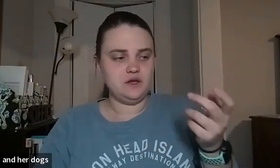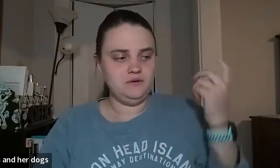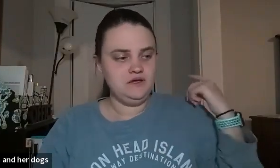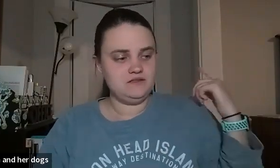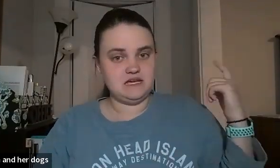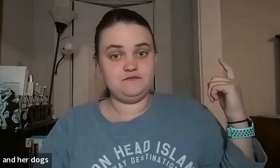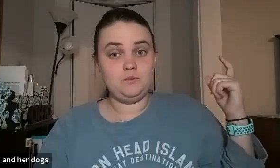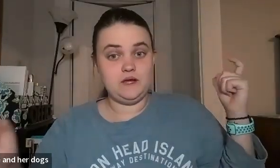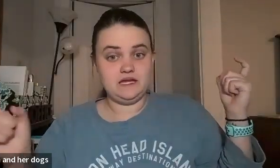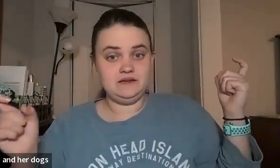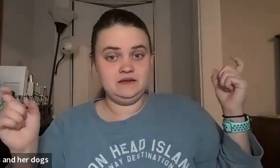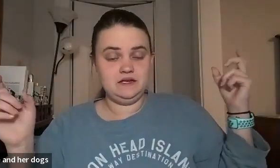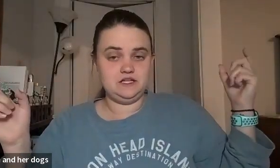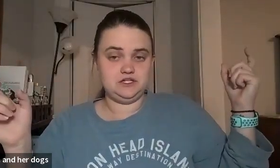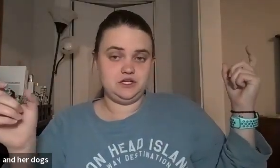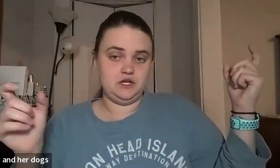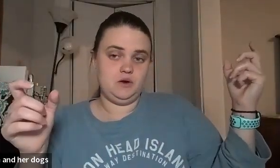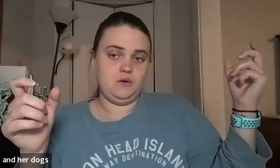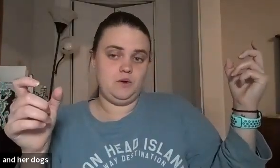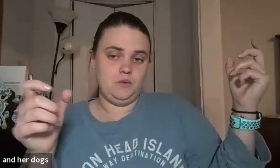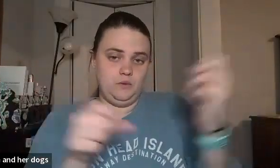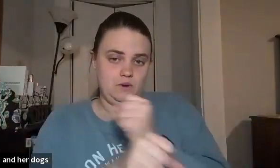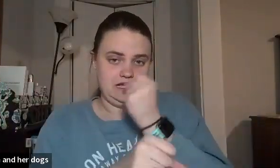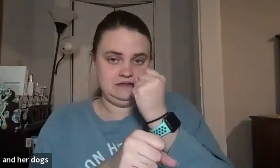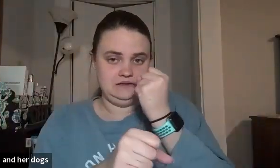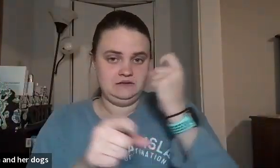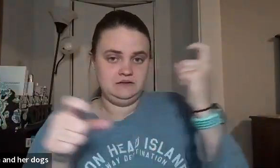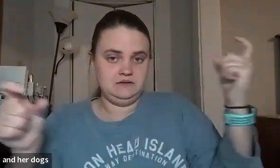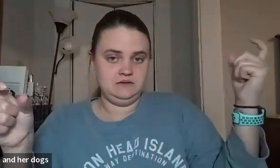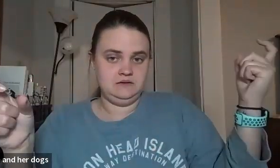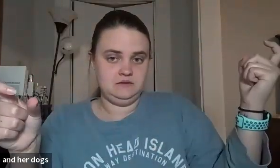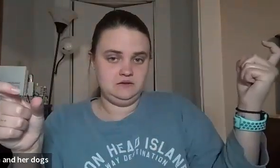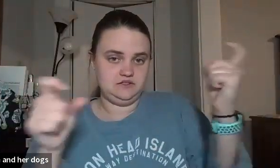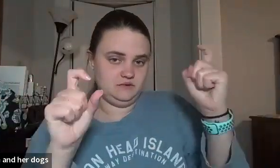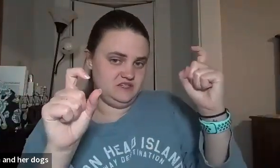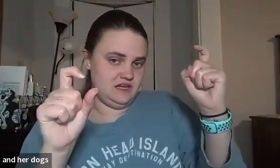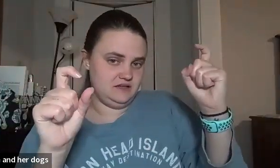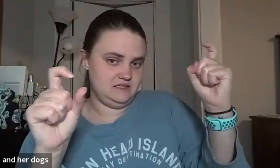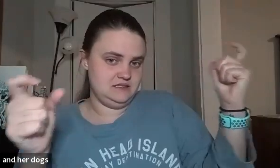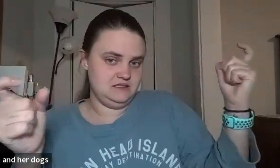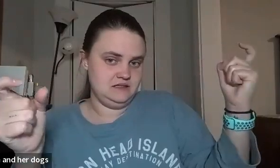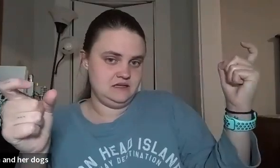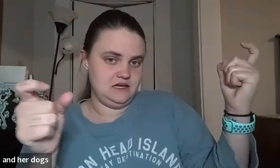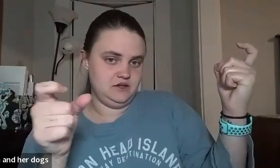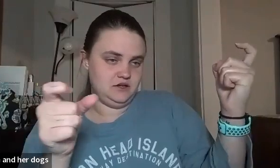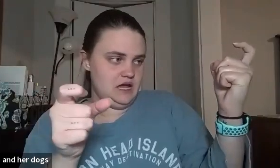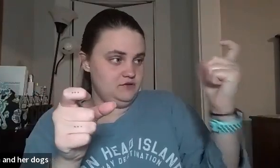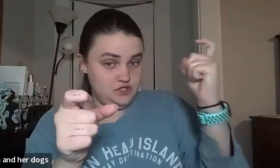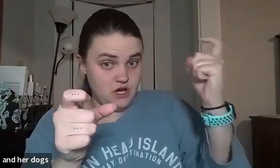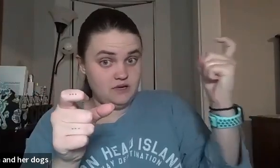So the sign for win is you're gonna go win. You start with these X's, and you're gonna have your dominant